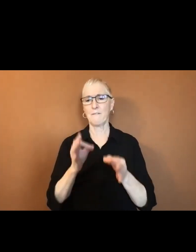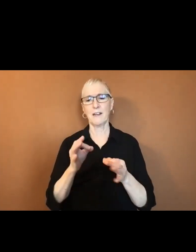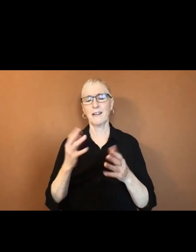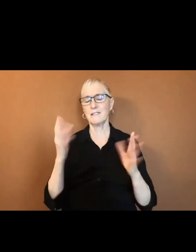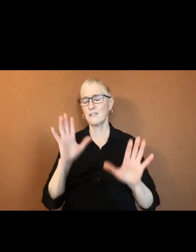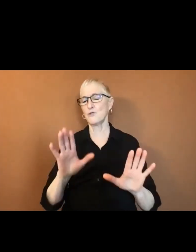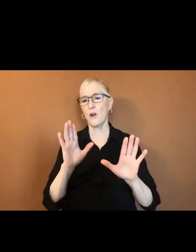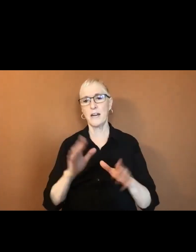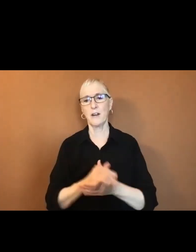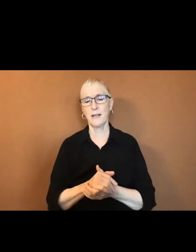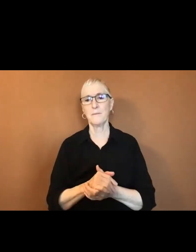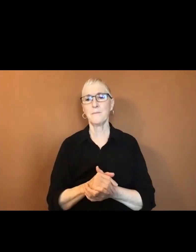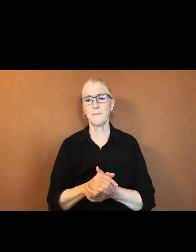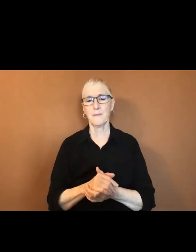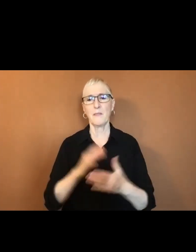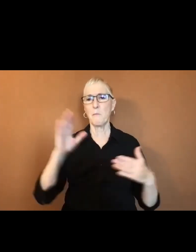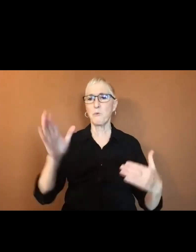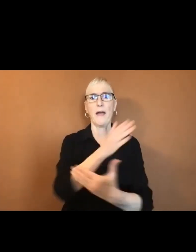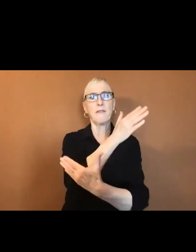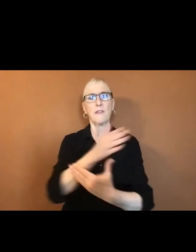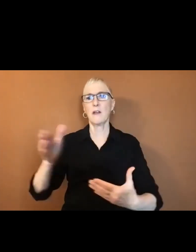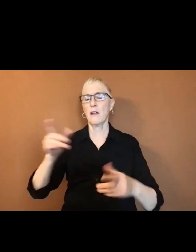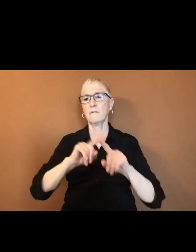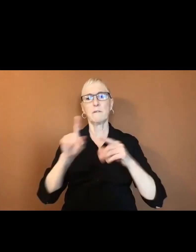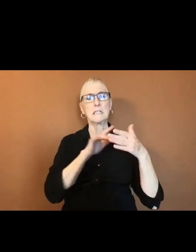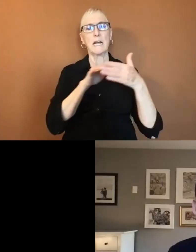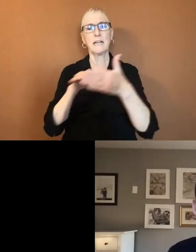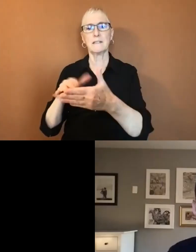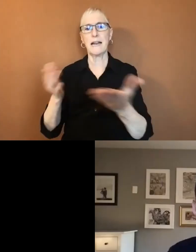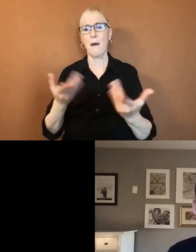the breadth of studies that go on here.